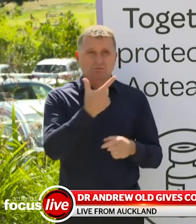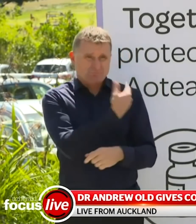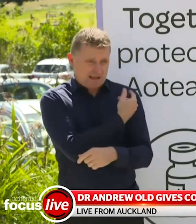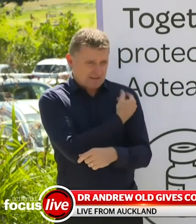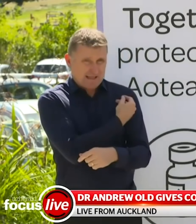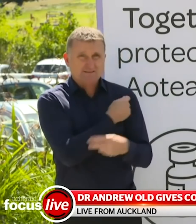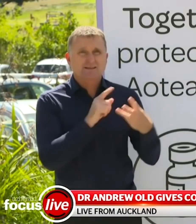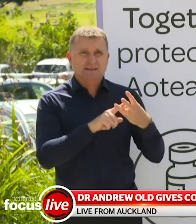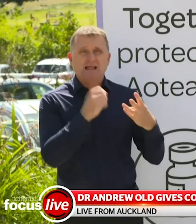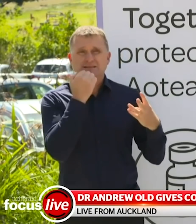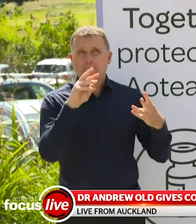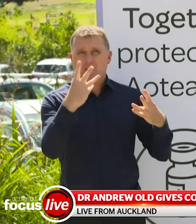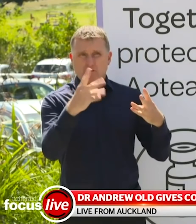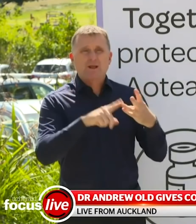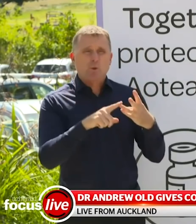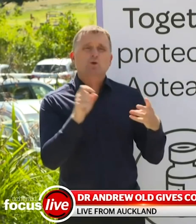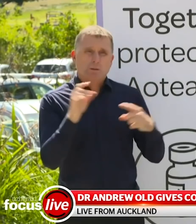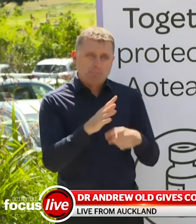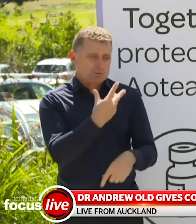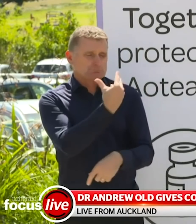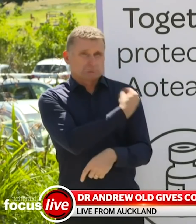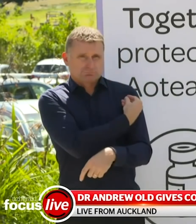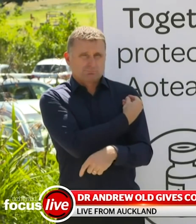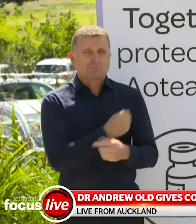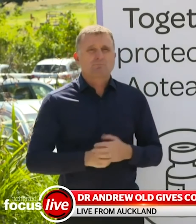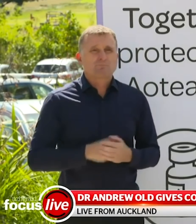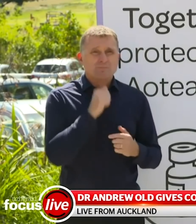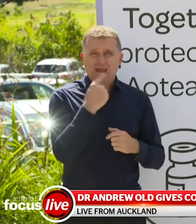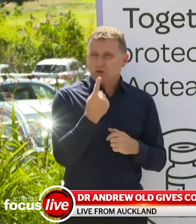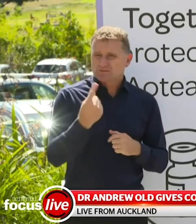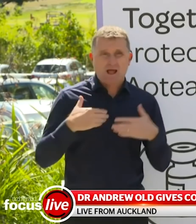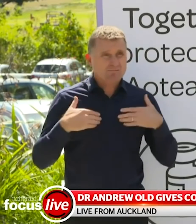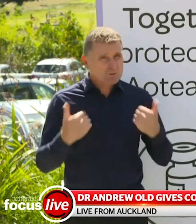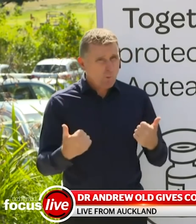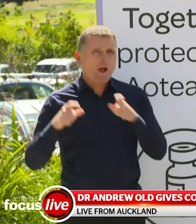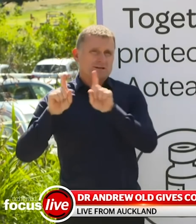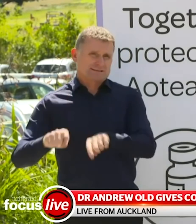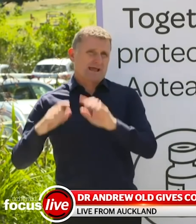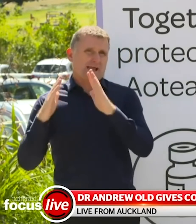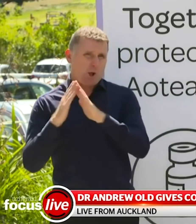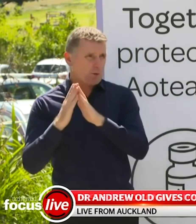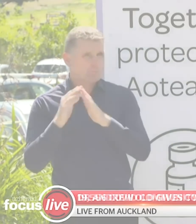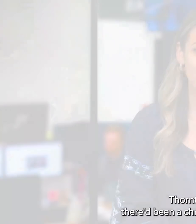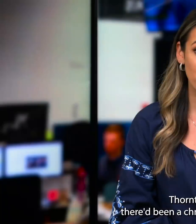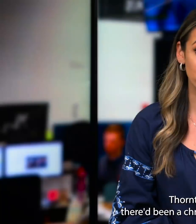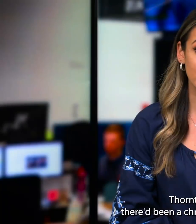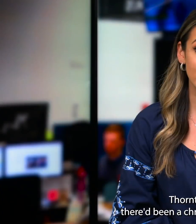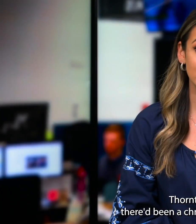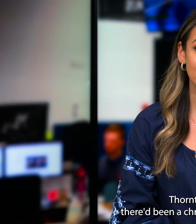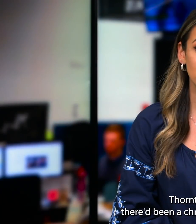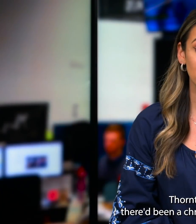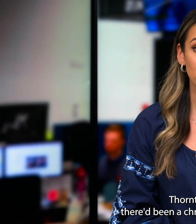shot. Isolate at home if you become unwell, and seek the right medical advice when you need it.